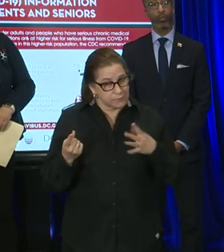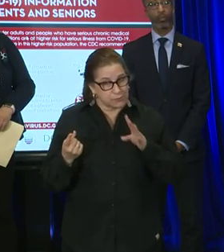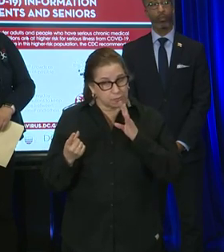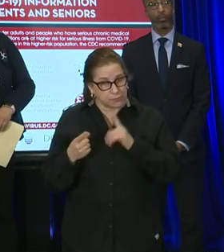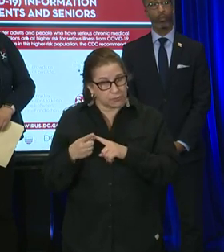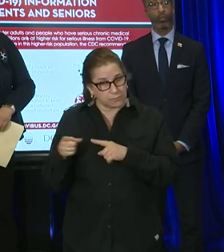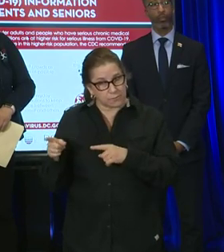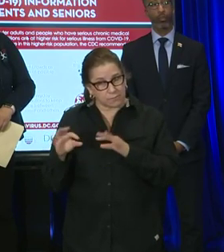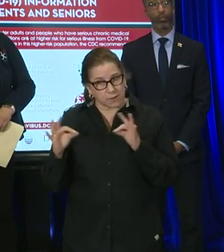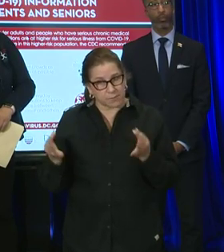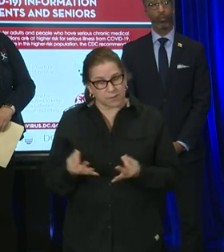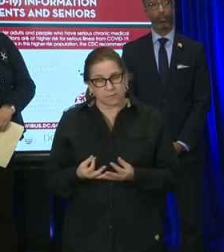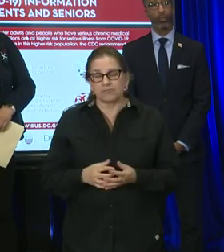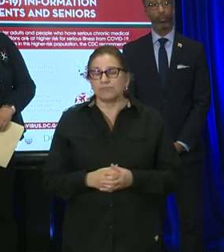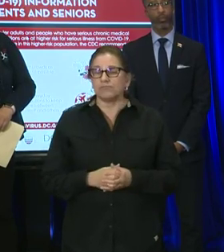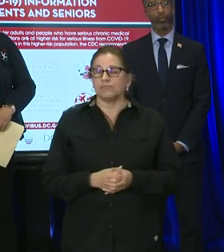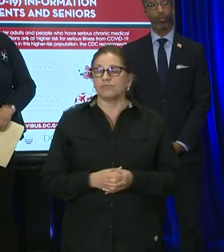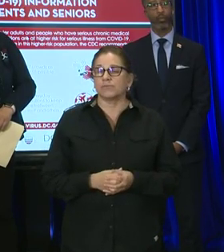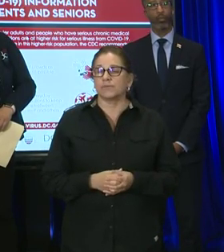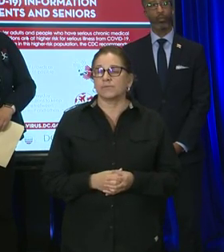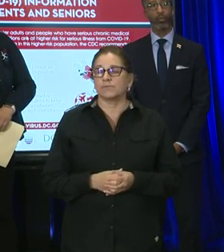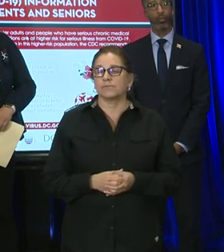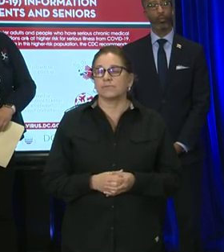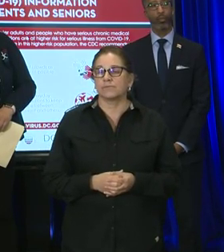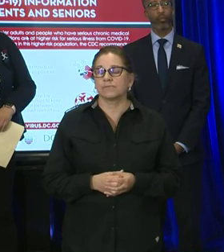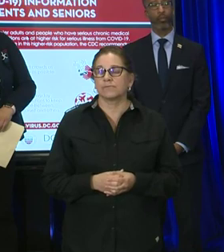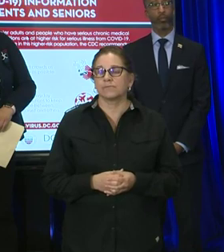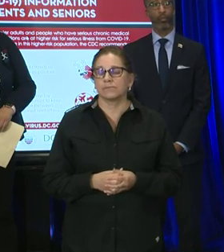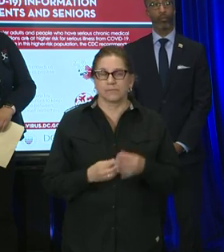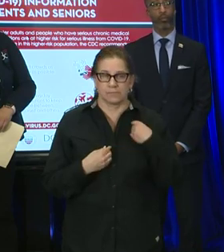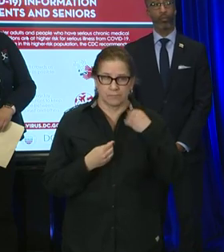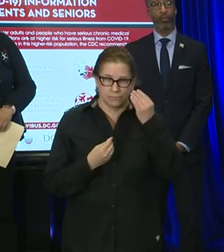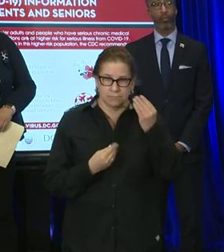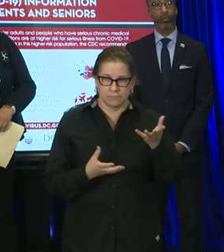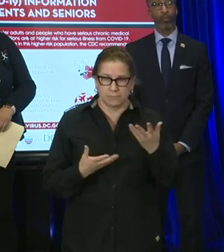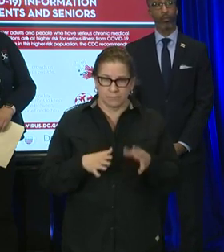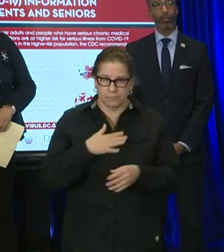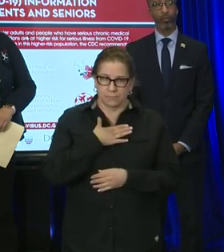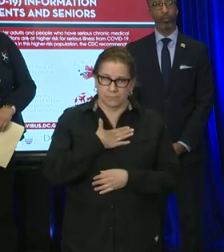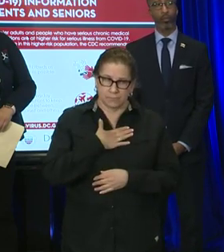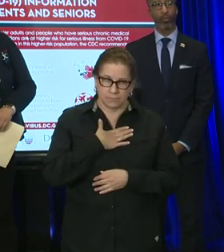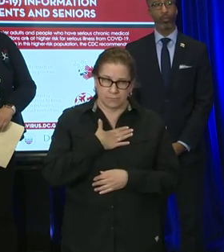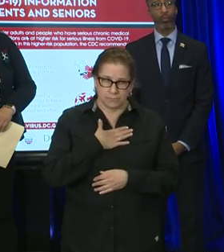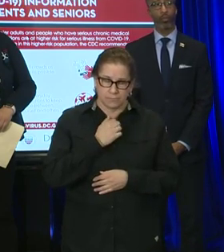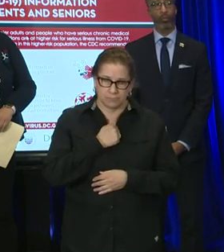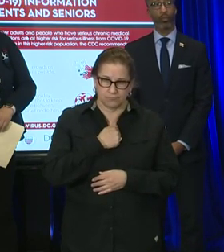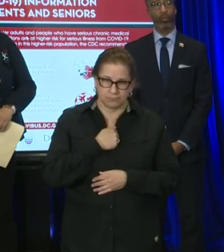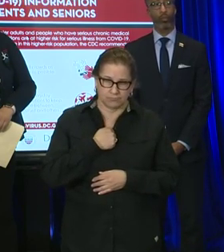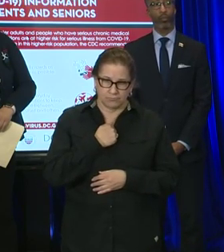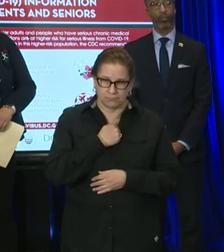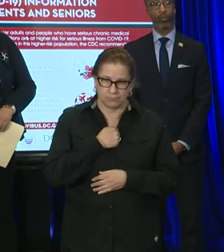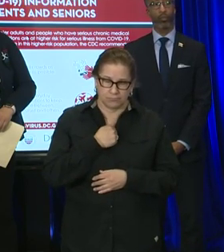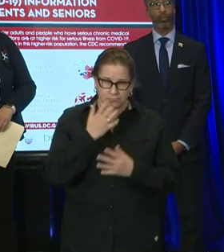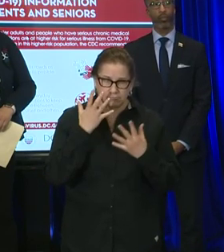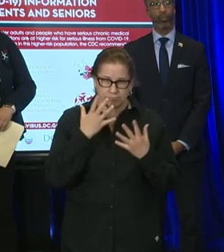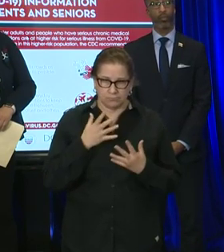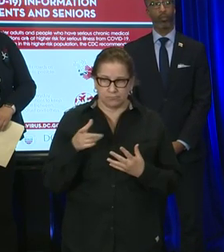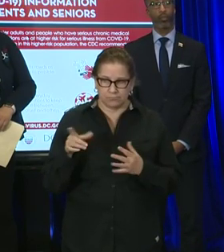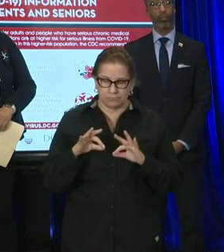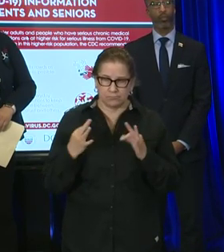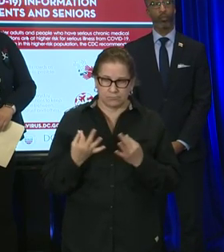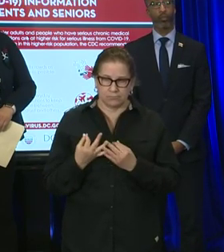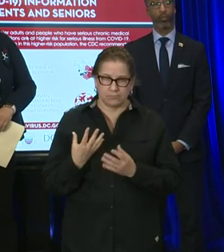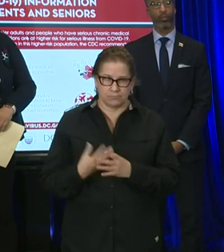we certainly extend our condolences to them on their tragic loss, and